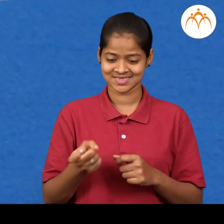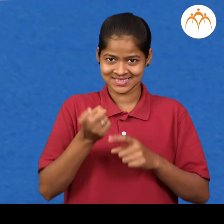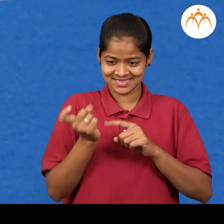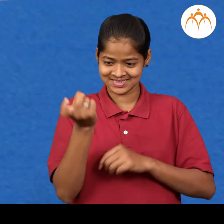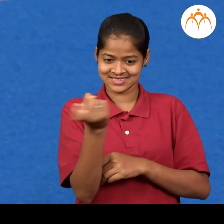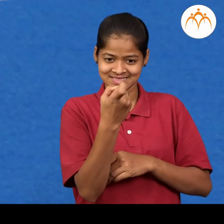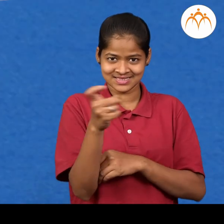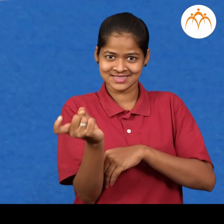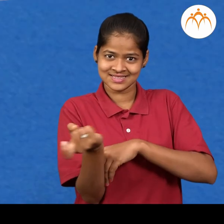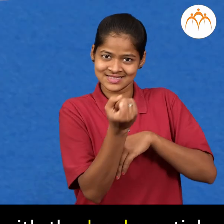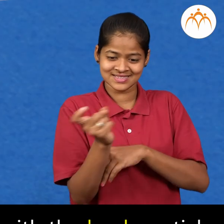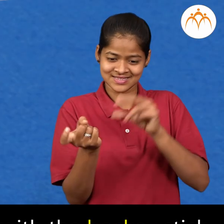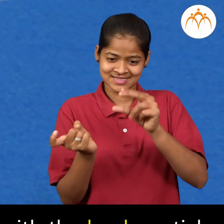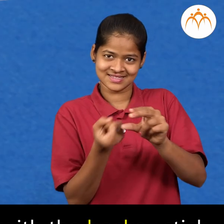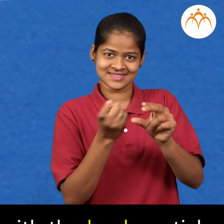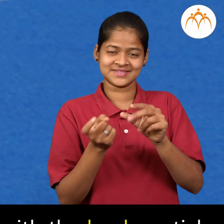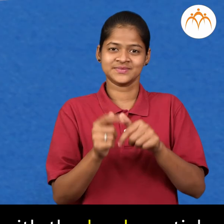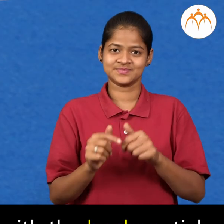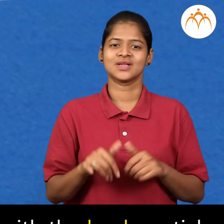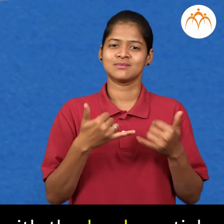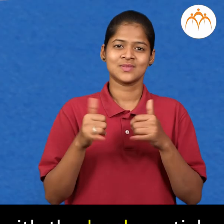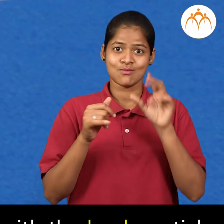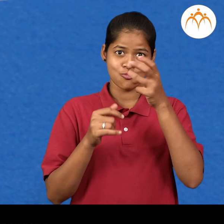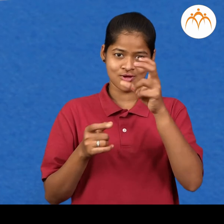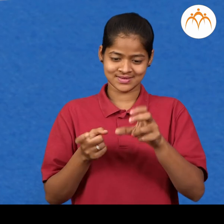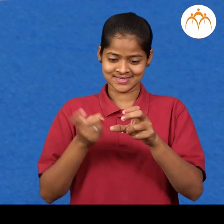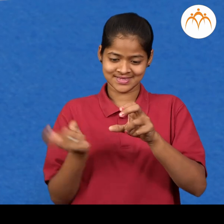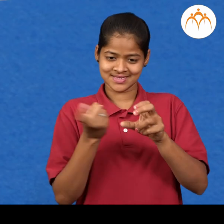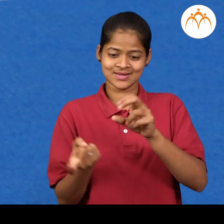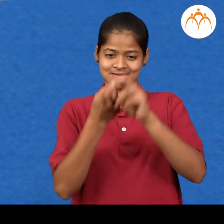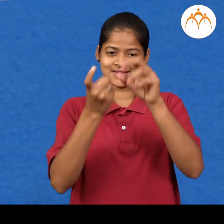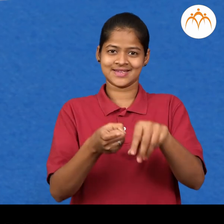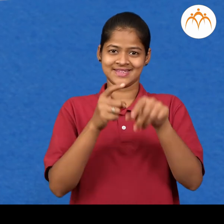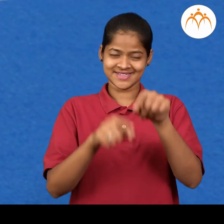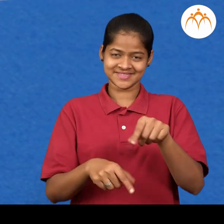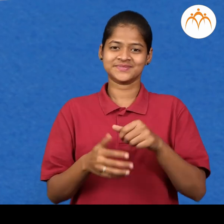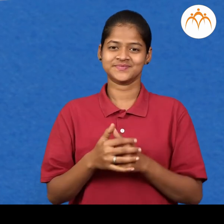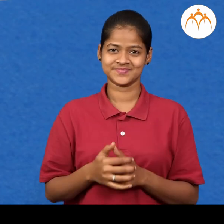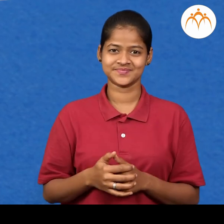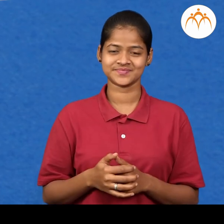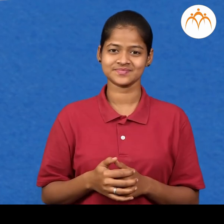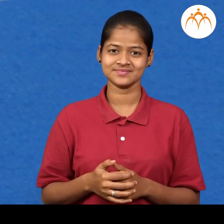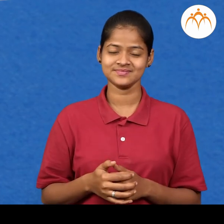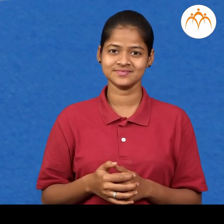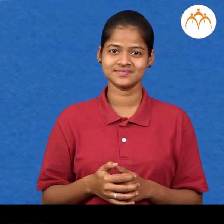Hockey. You have to hit the ball with the hockey stick in this game.